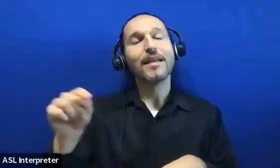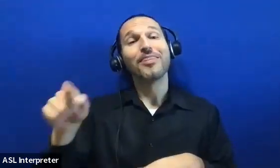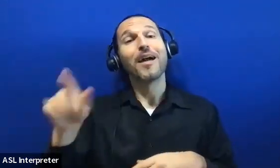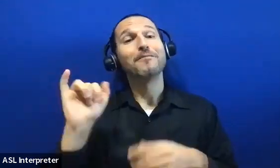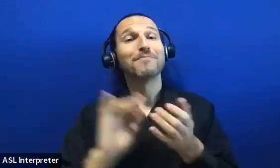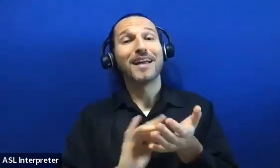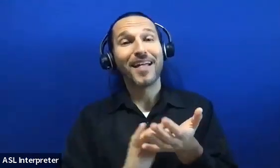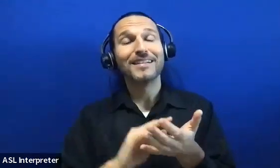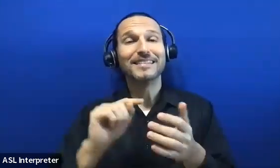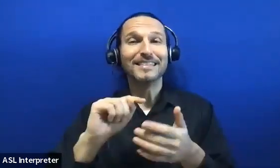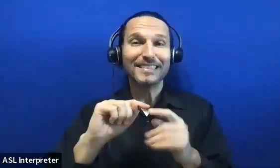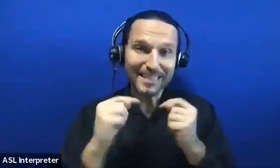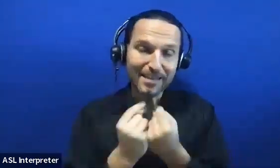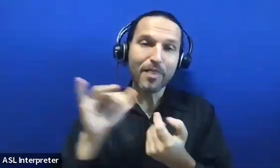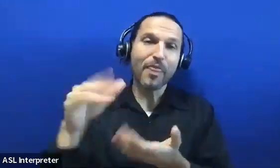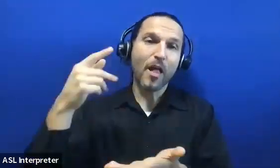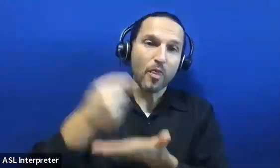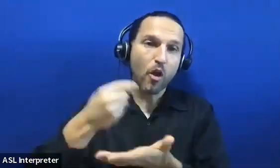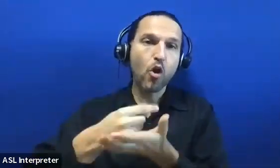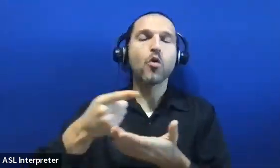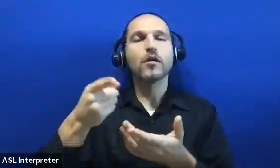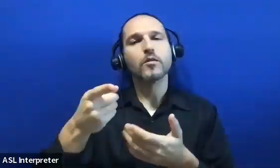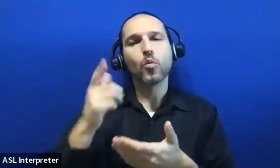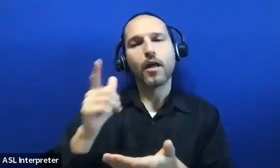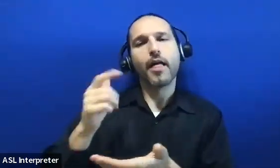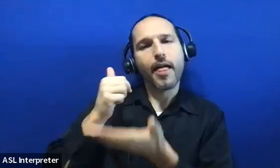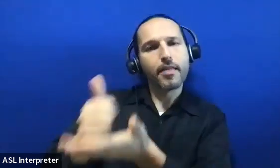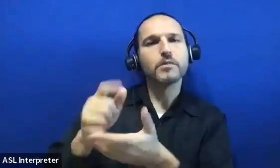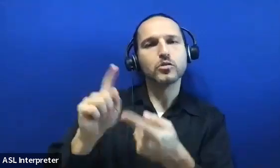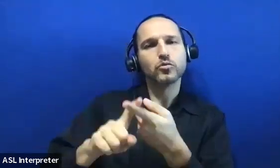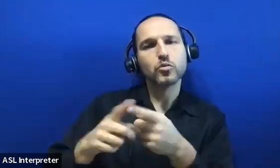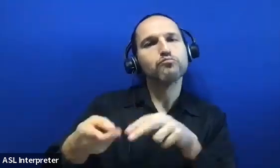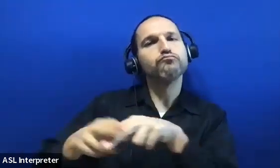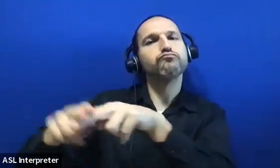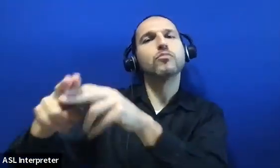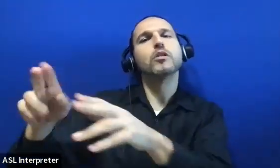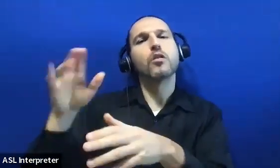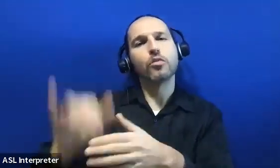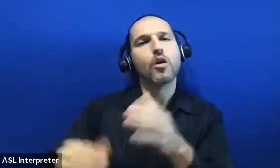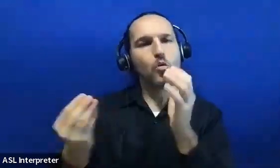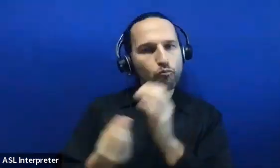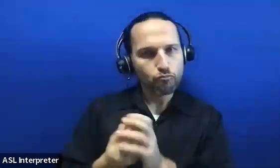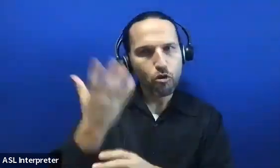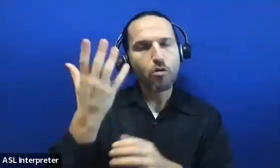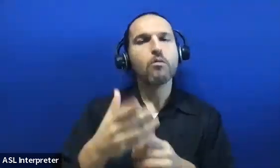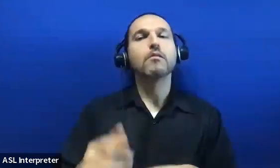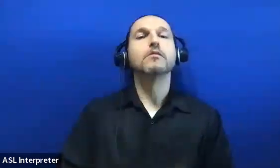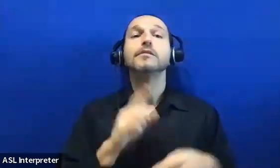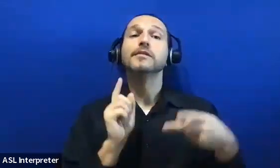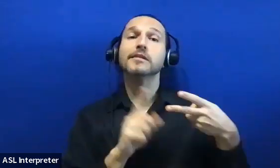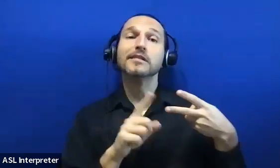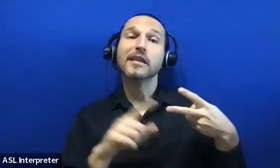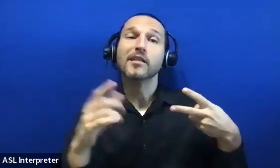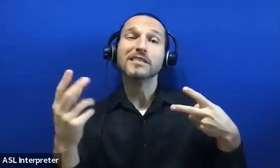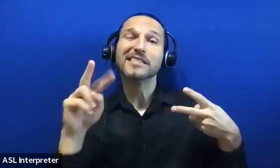team and the therapists to help them gain weight and grow. Reason number 2, food